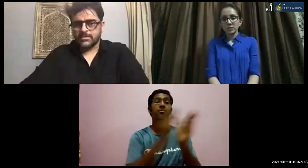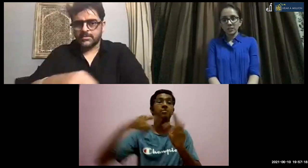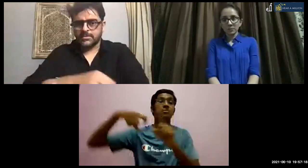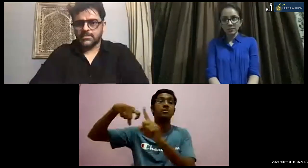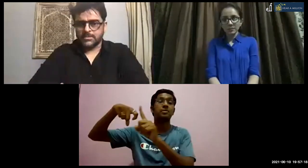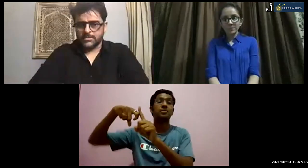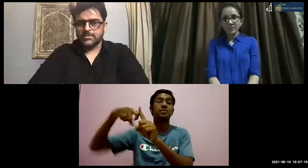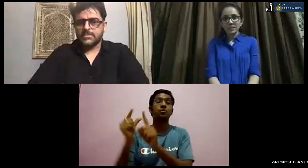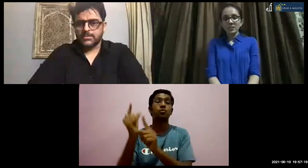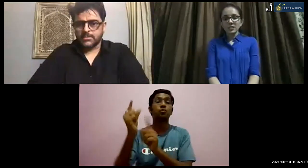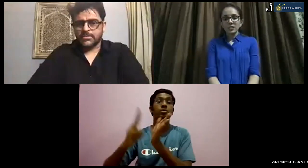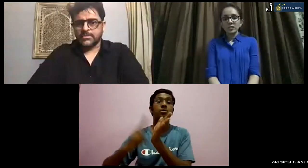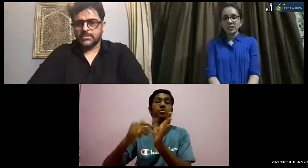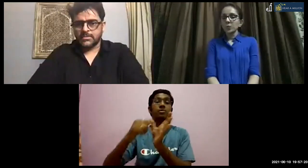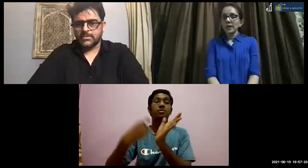Pradeep,